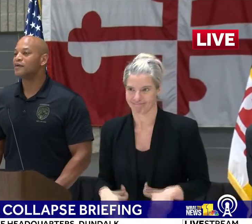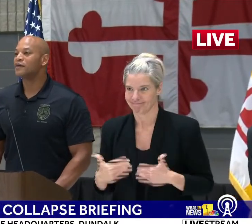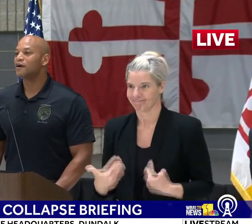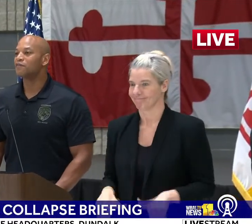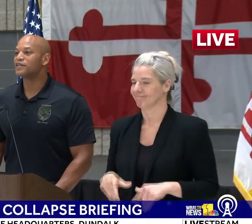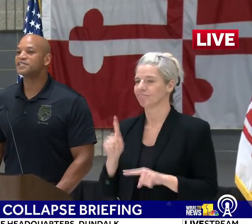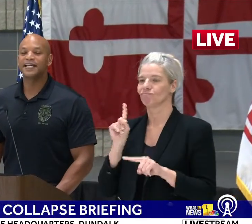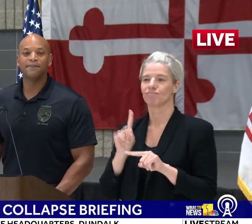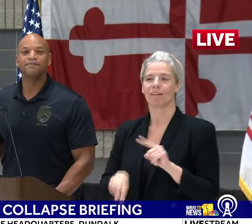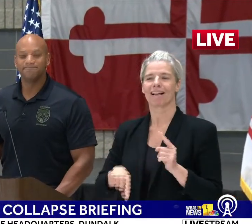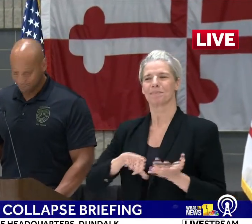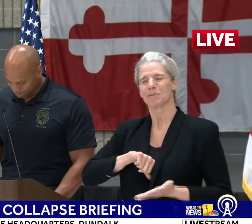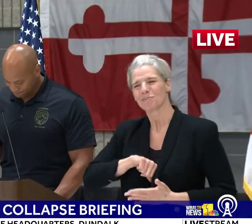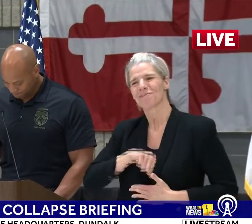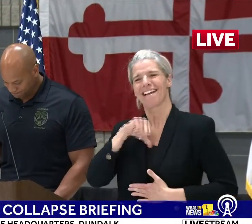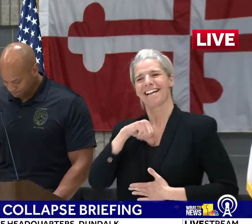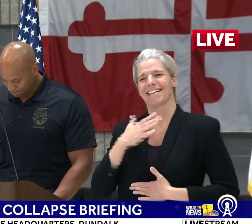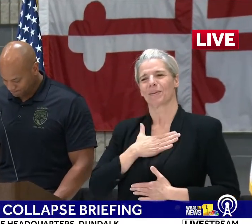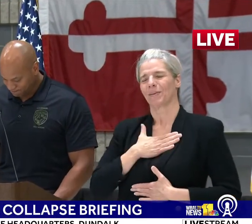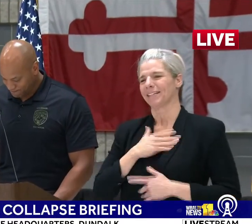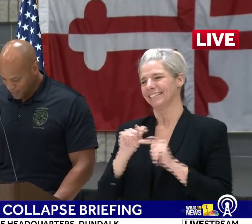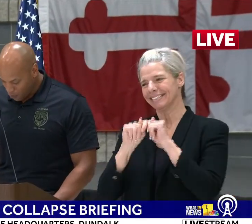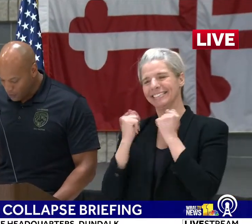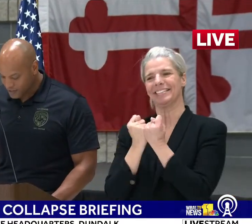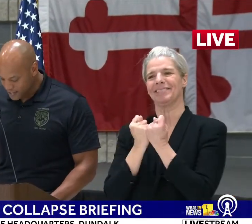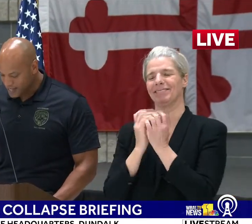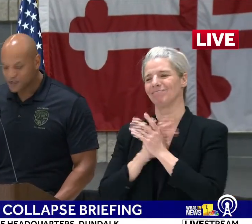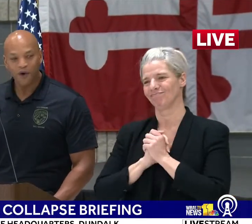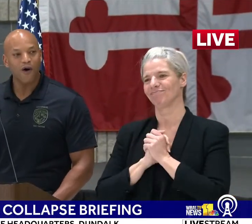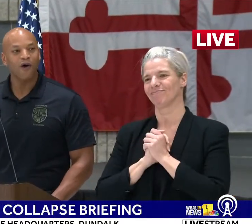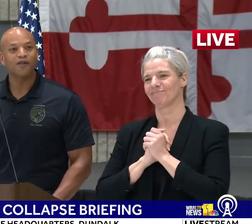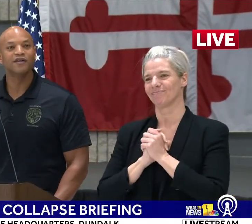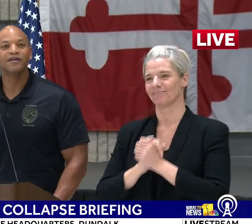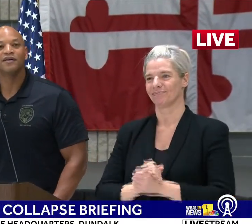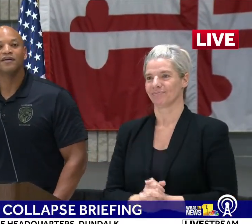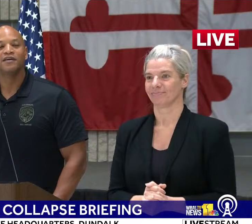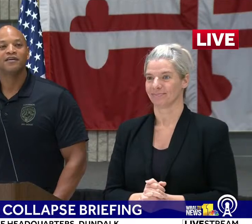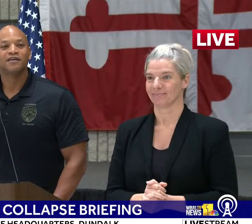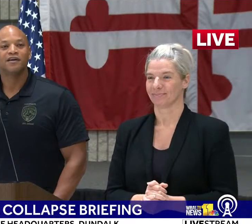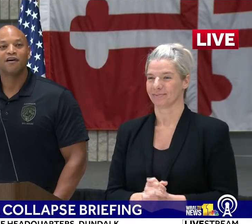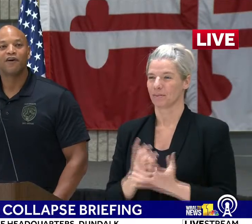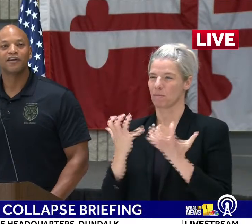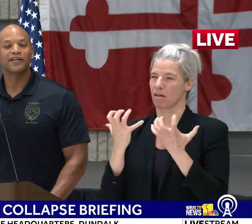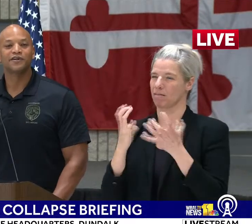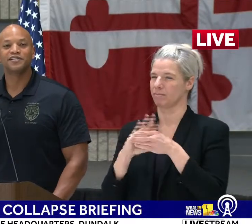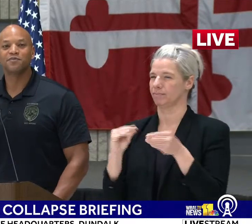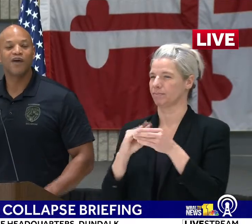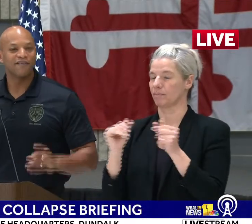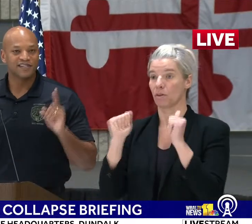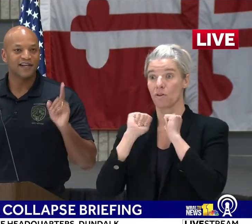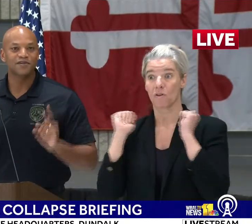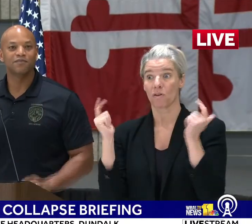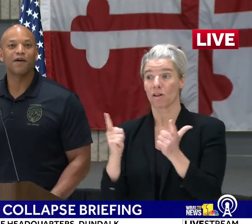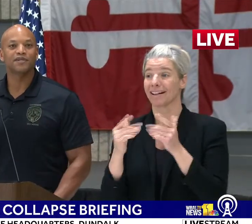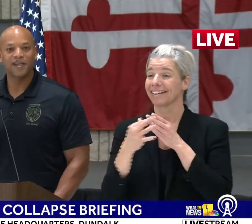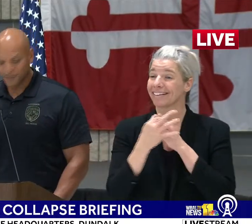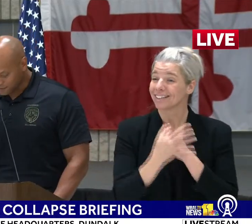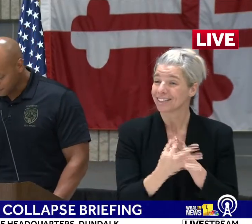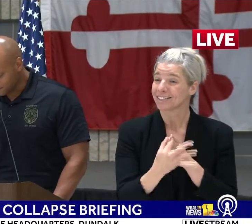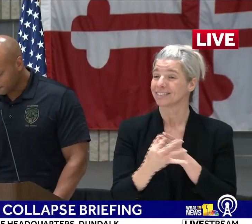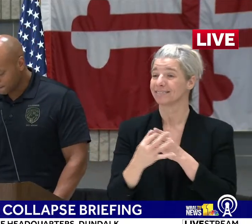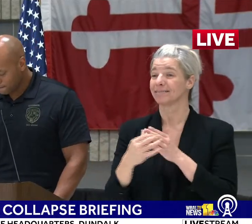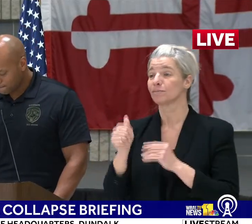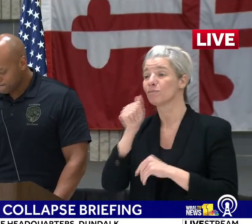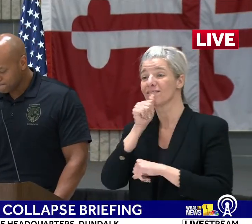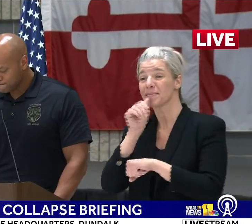prouder of this team. And I want to say to all of our leaders in the private sector, in the